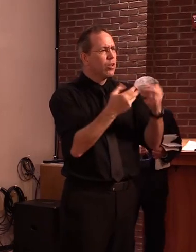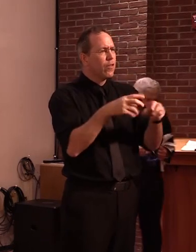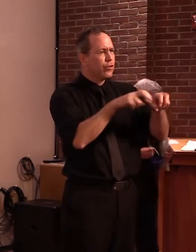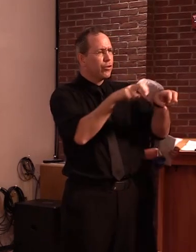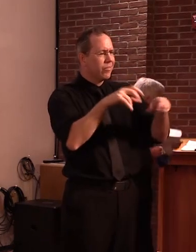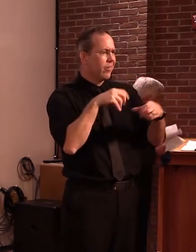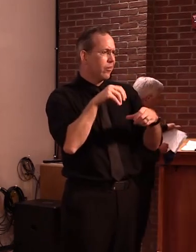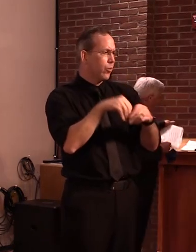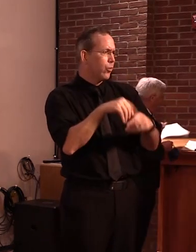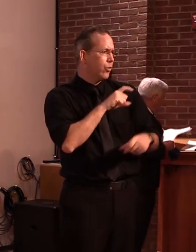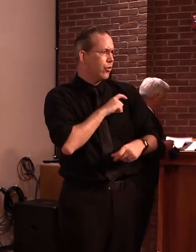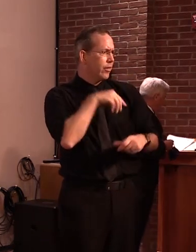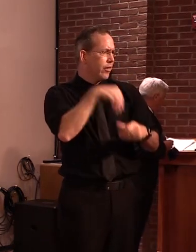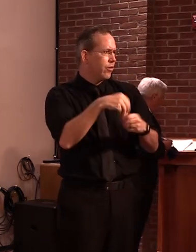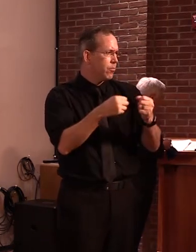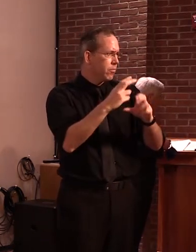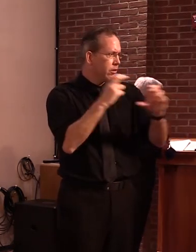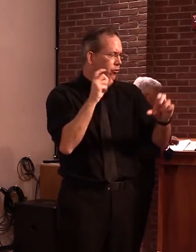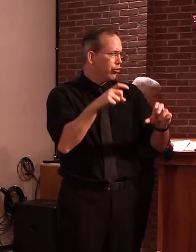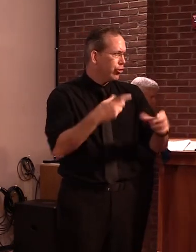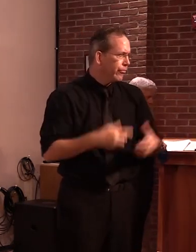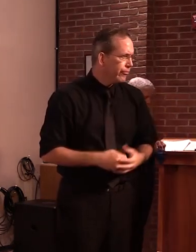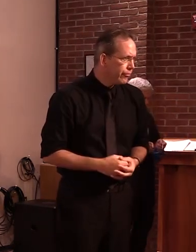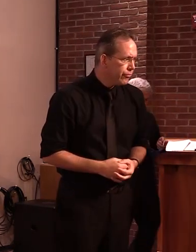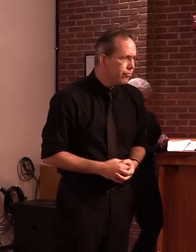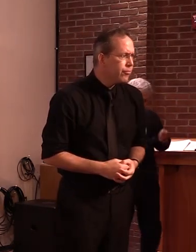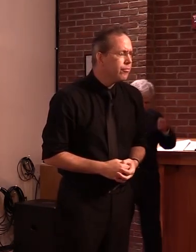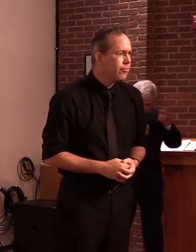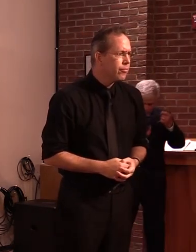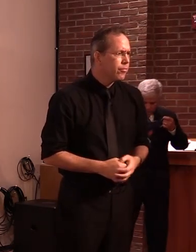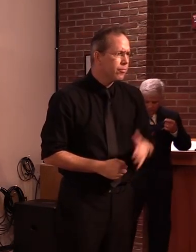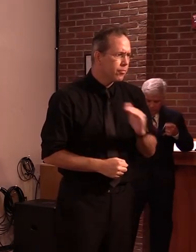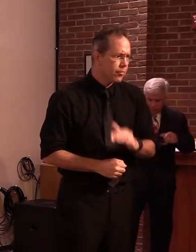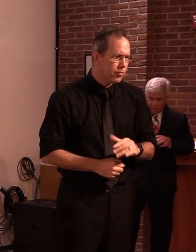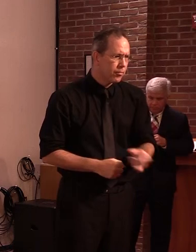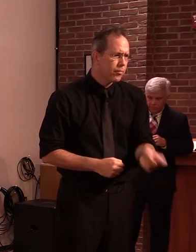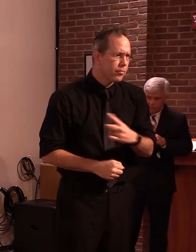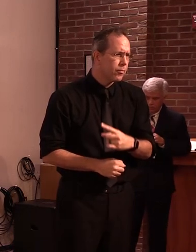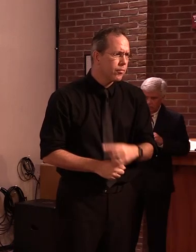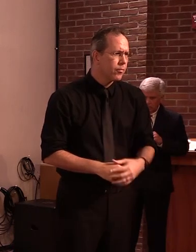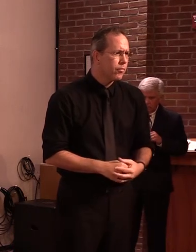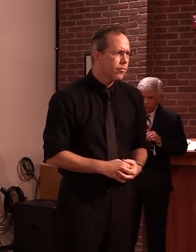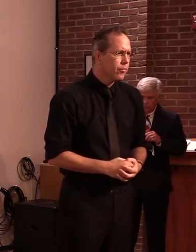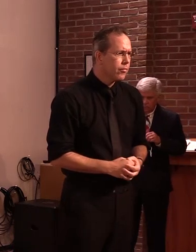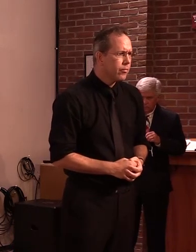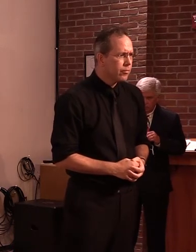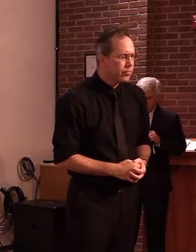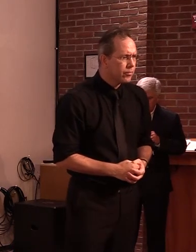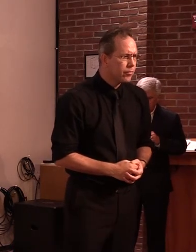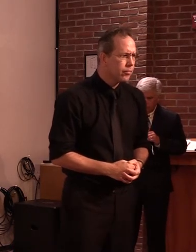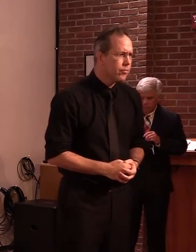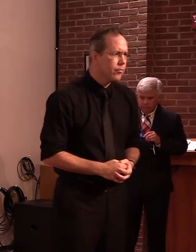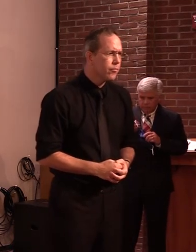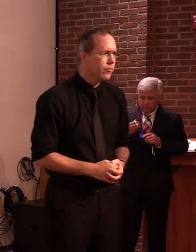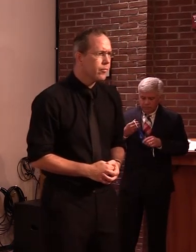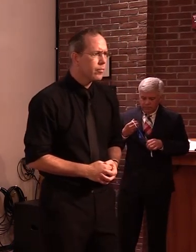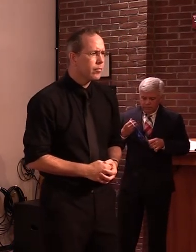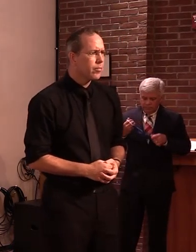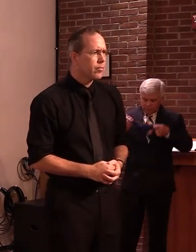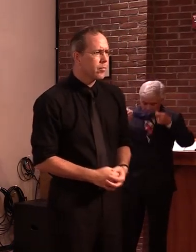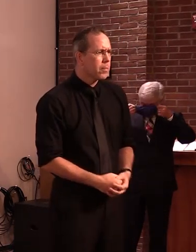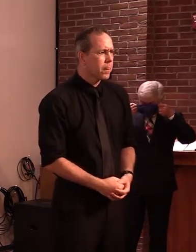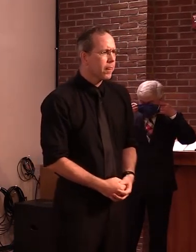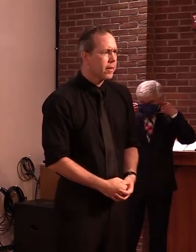I have a follow-up for Secretary French and then another one for a follow-up for Secretary Smith.